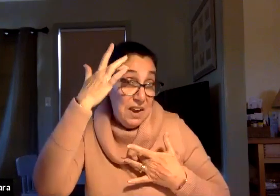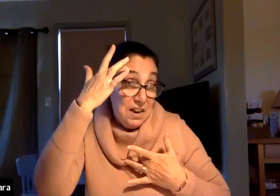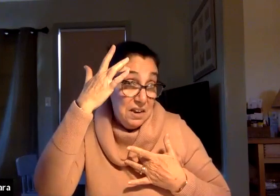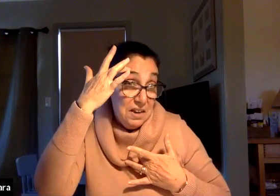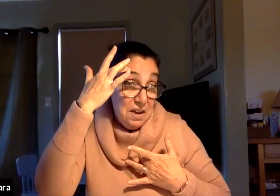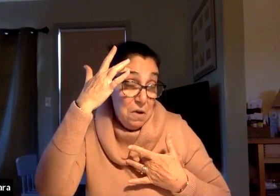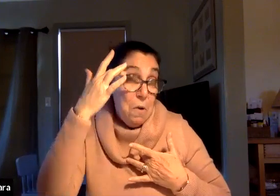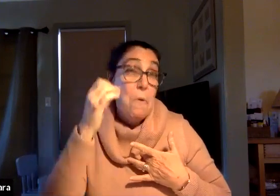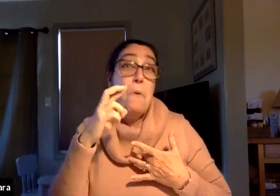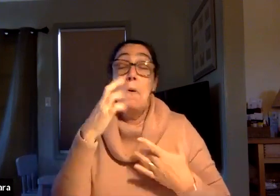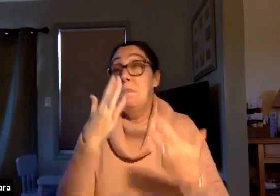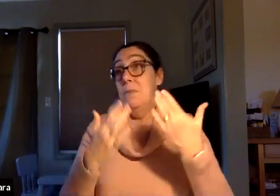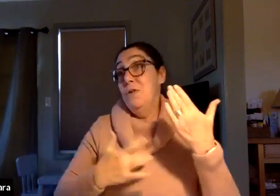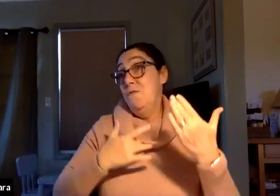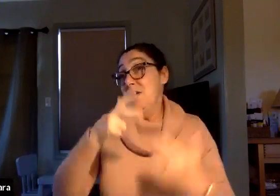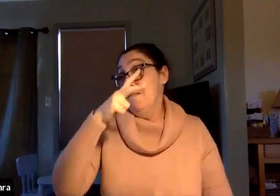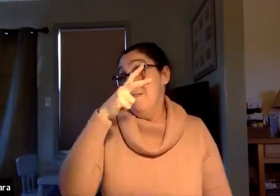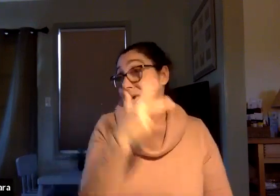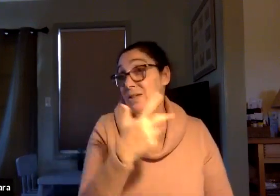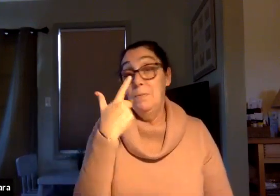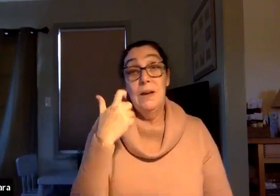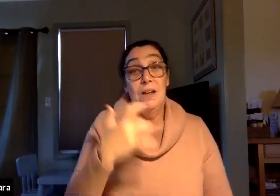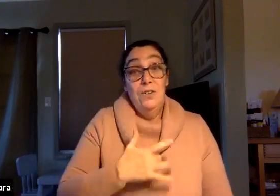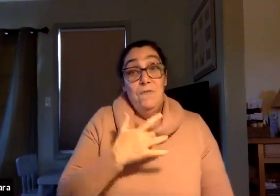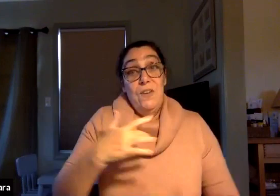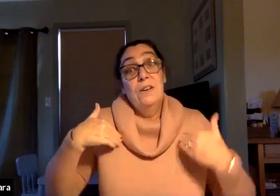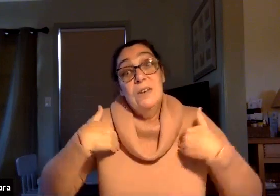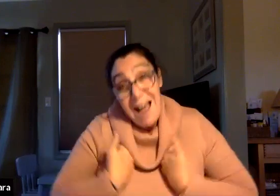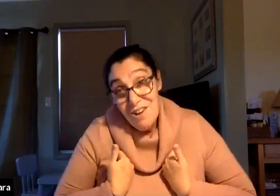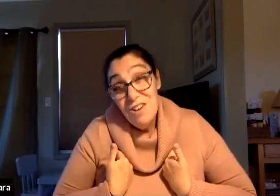sick, or maybe you feel lousy because you feel tired.